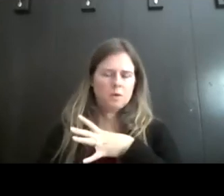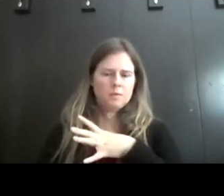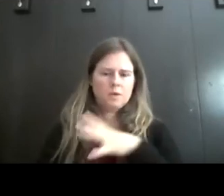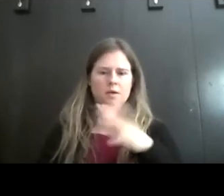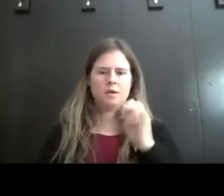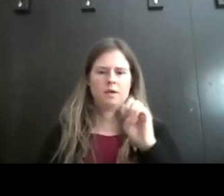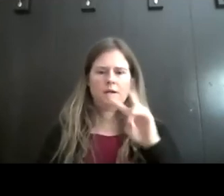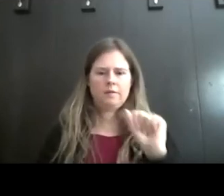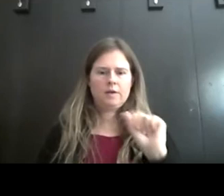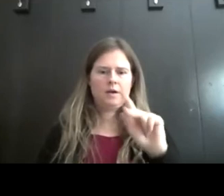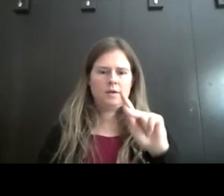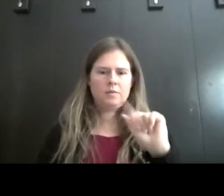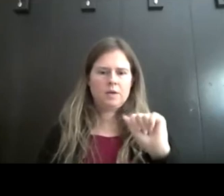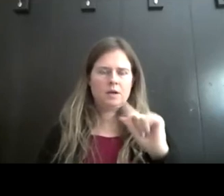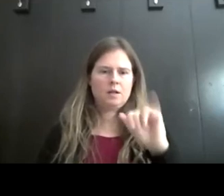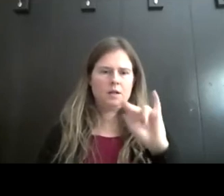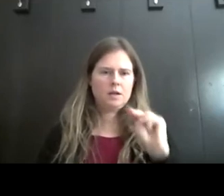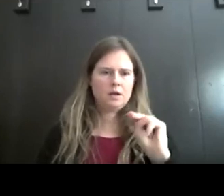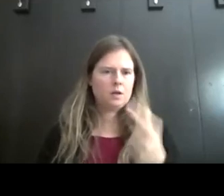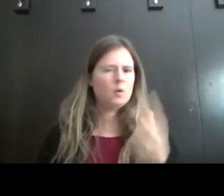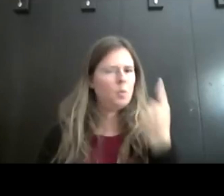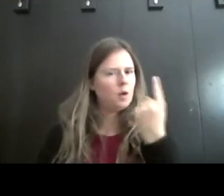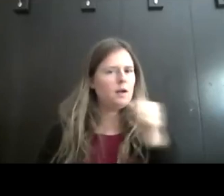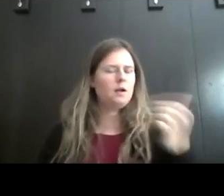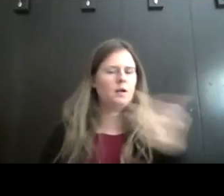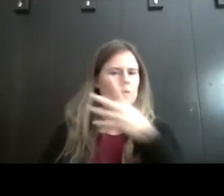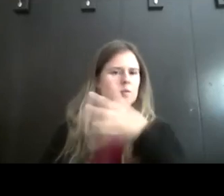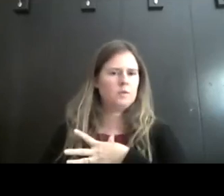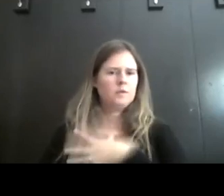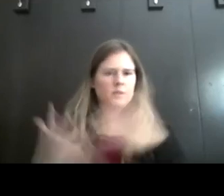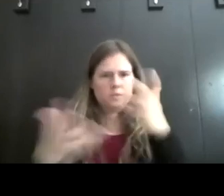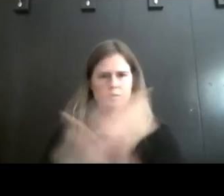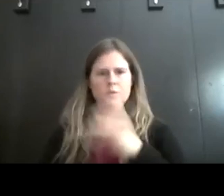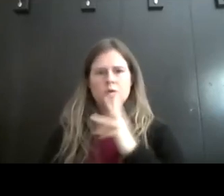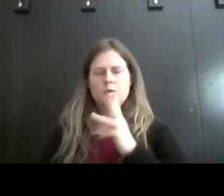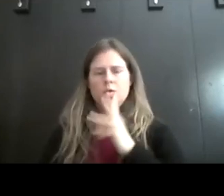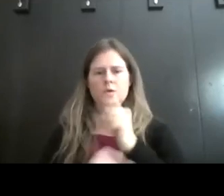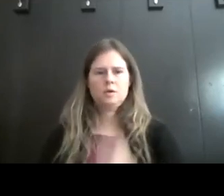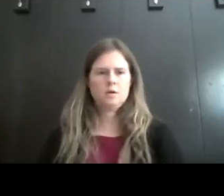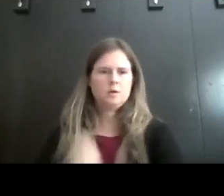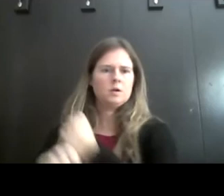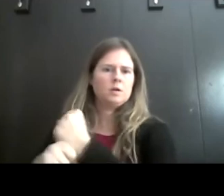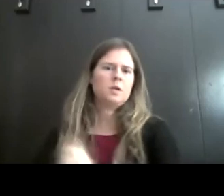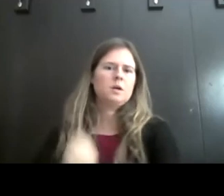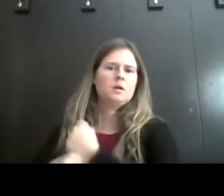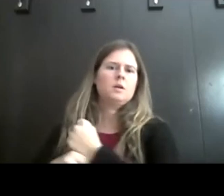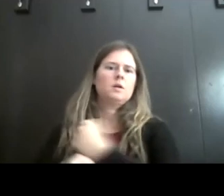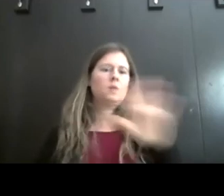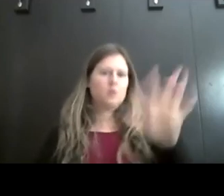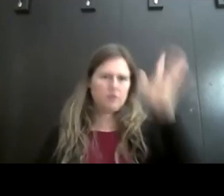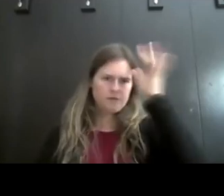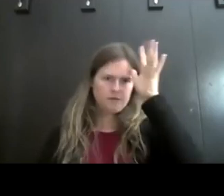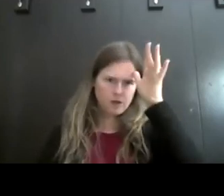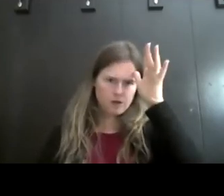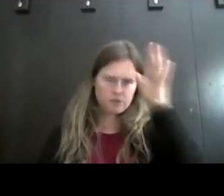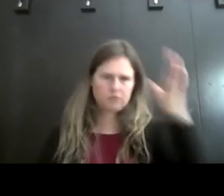had one other woman be a dark water paddler. And her father is one of our captains,